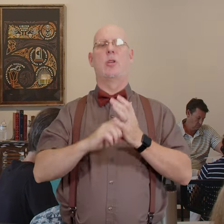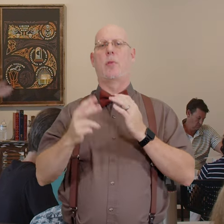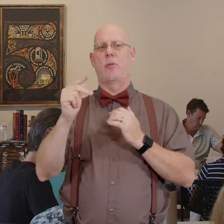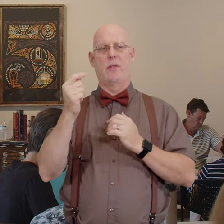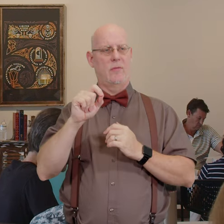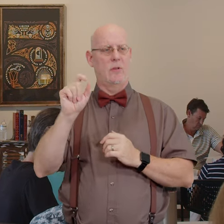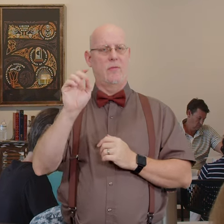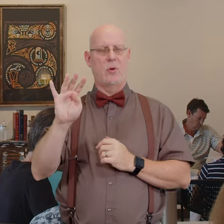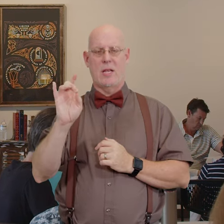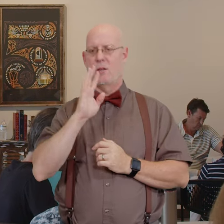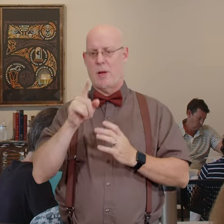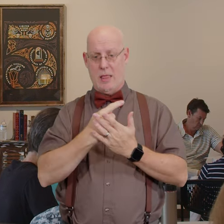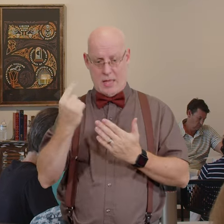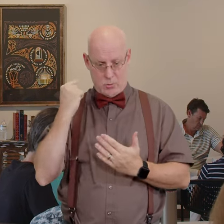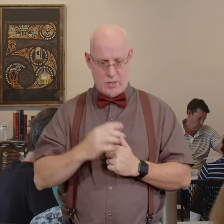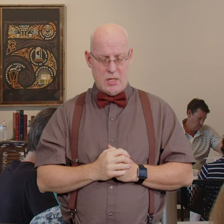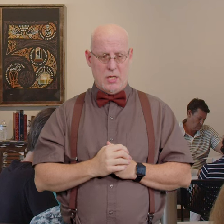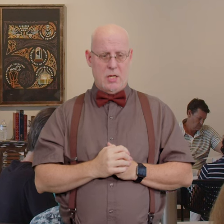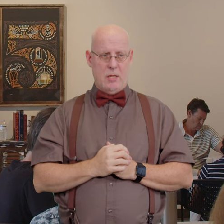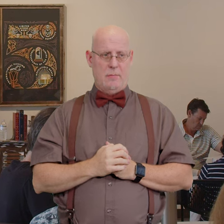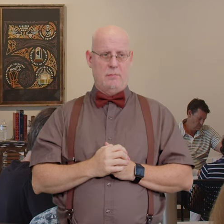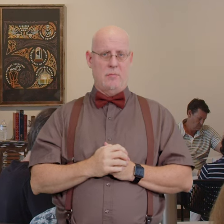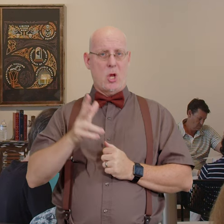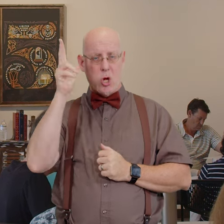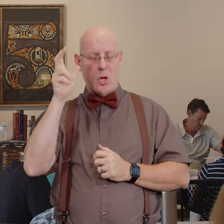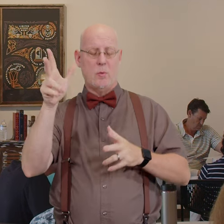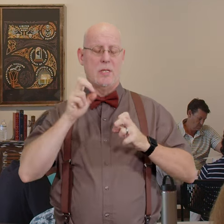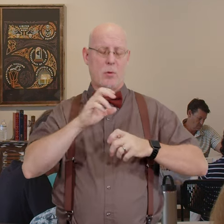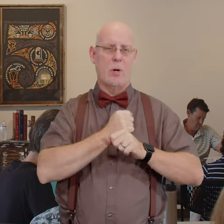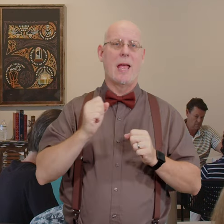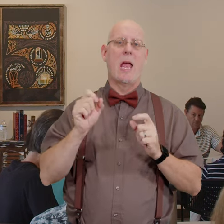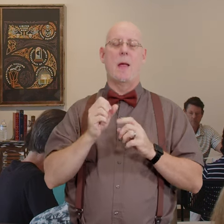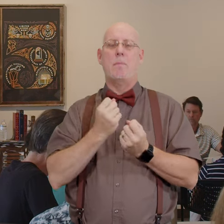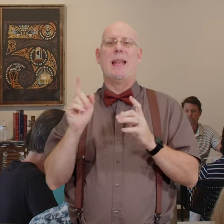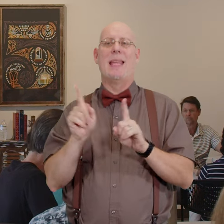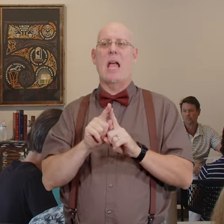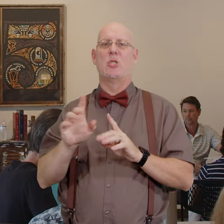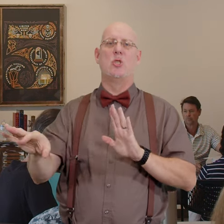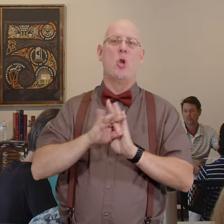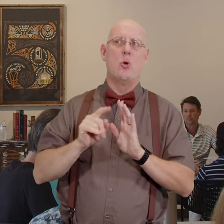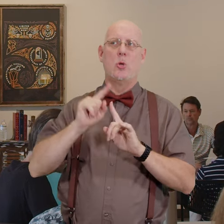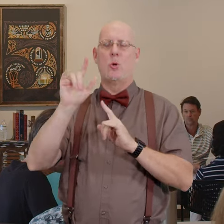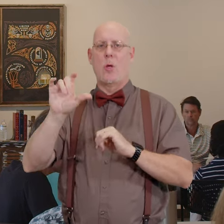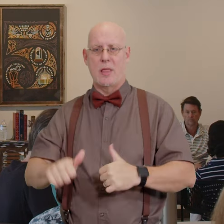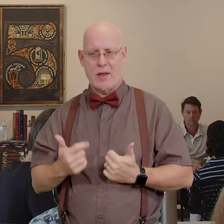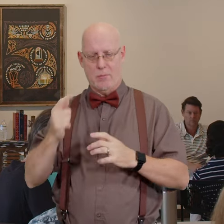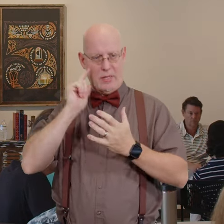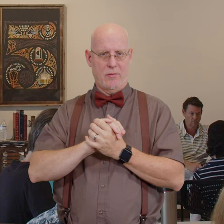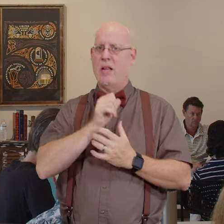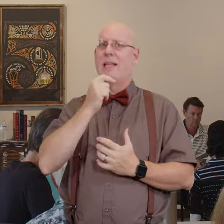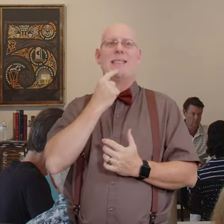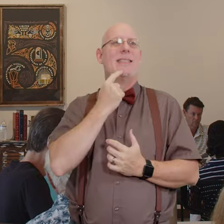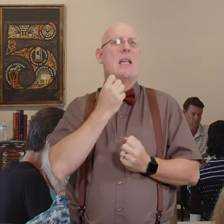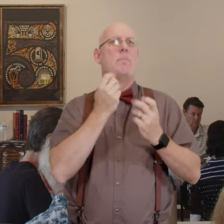Acts chapter 13, verse 48, we talked about last week. They heard, they received the word of the Lord, and they believed, and as many has been appointed to eternal life believed.